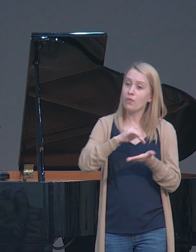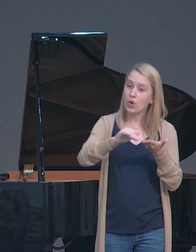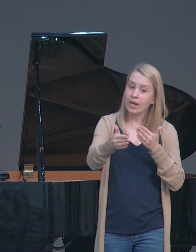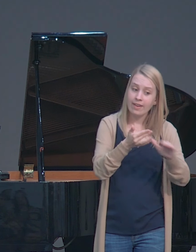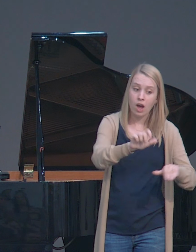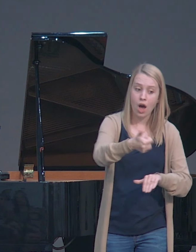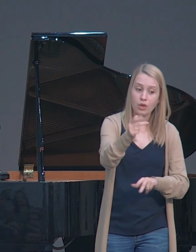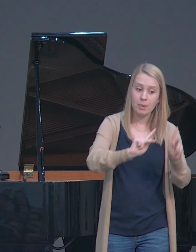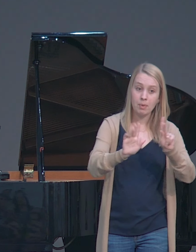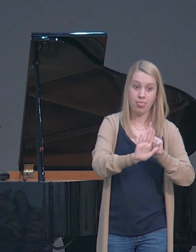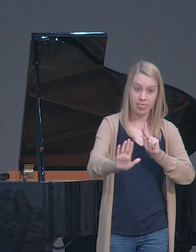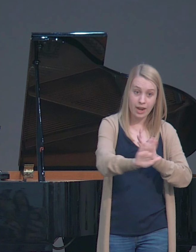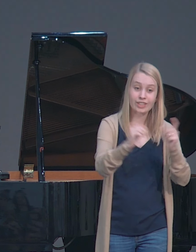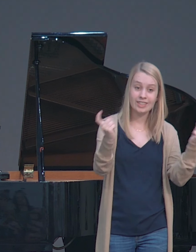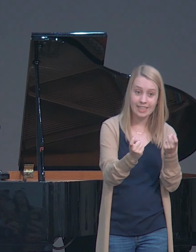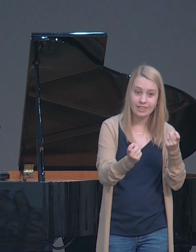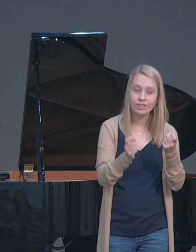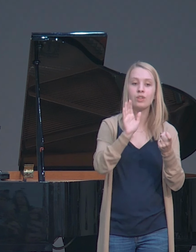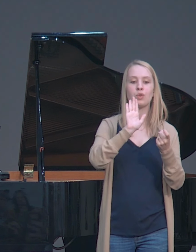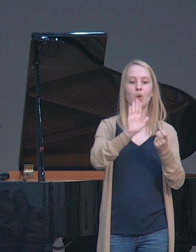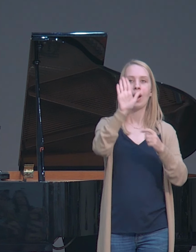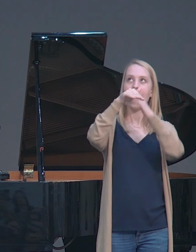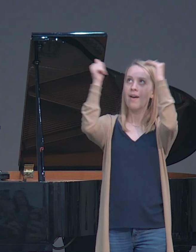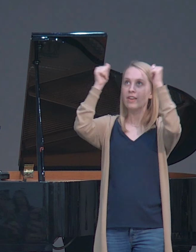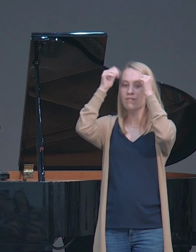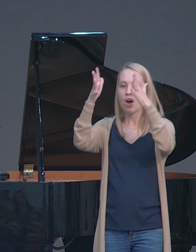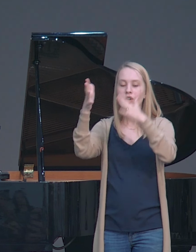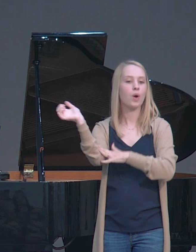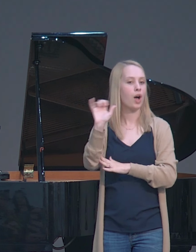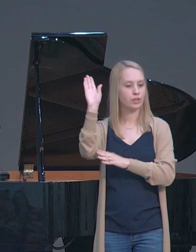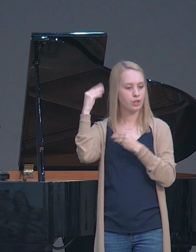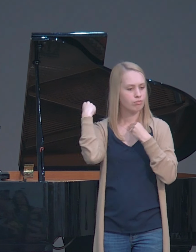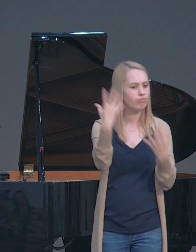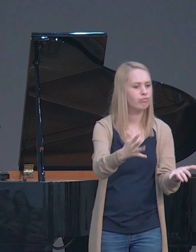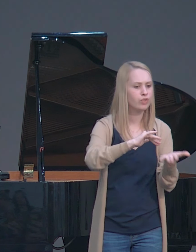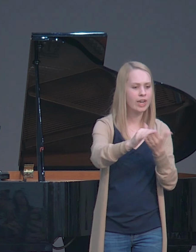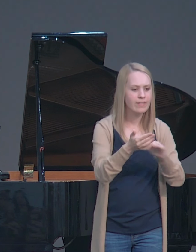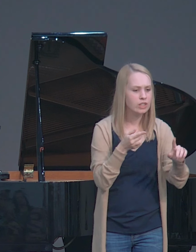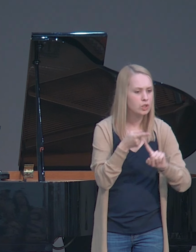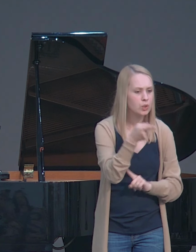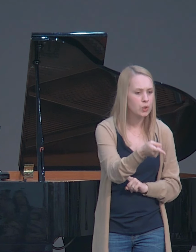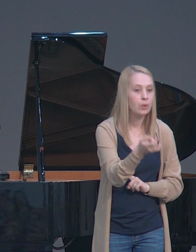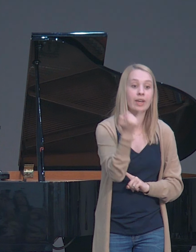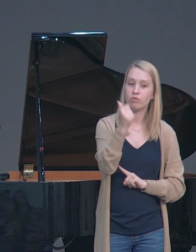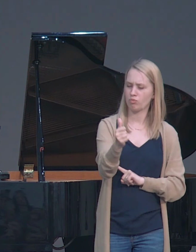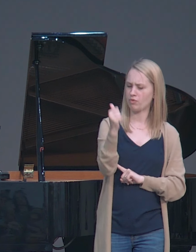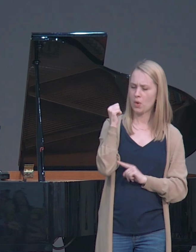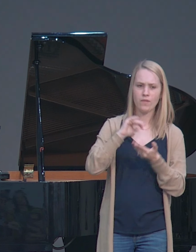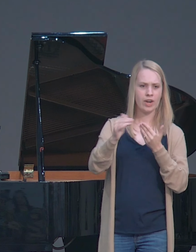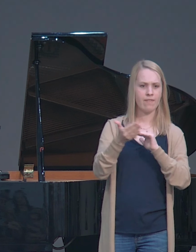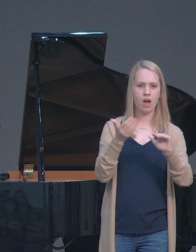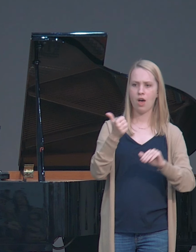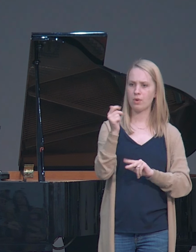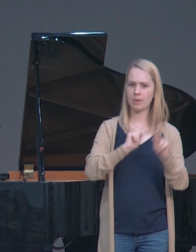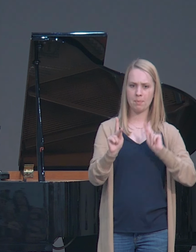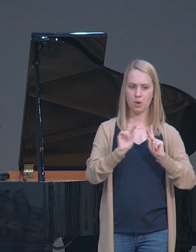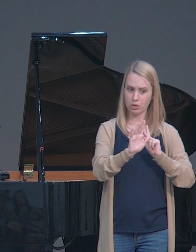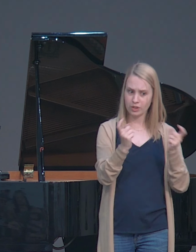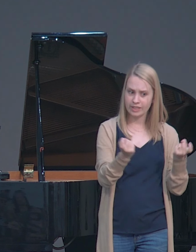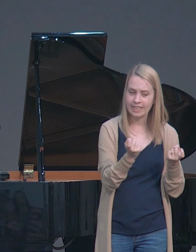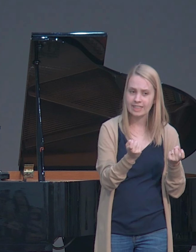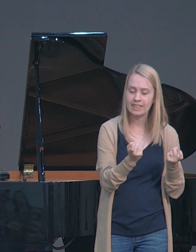their trespasses, your heavenly Father will also forgive you. But if you do not forgive others their trespasses, neither will your